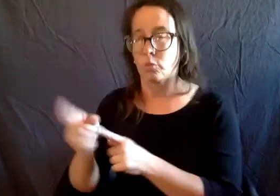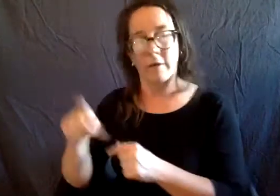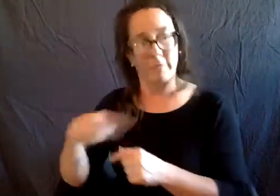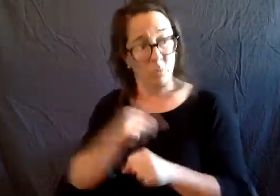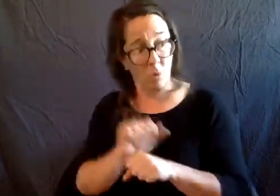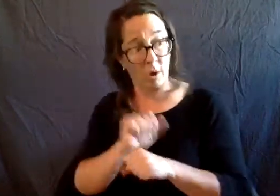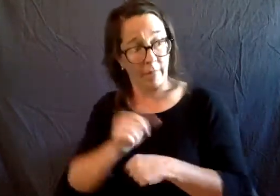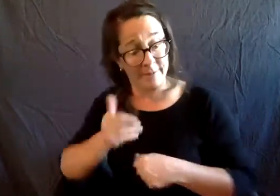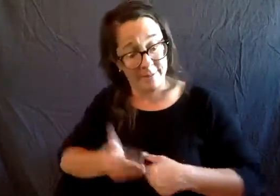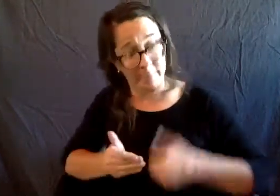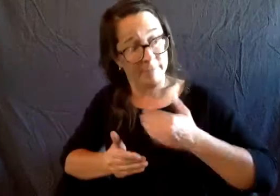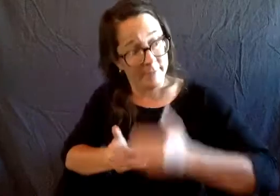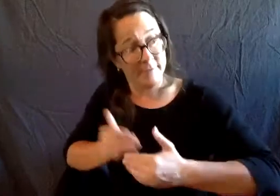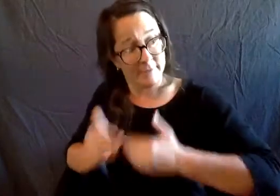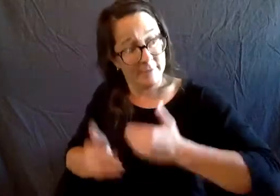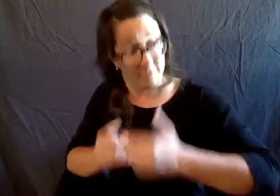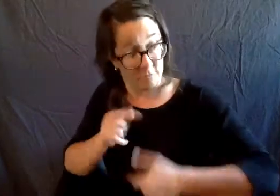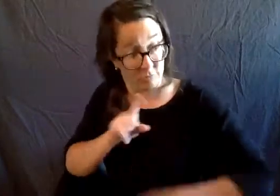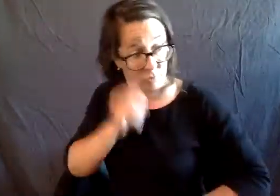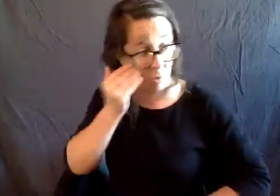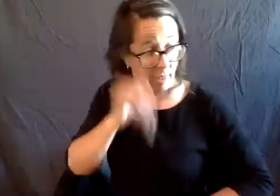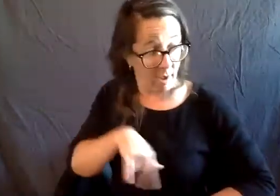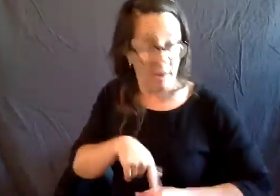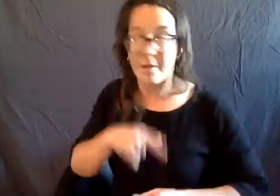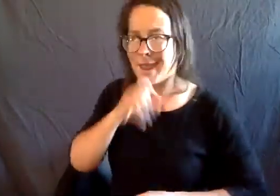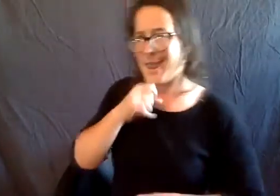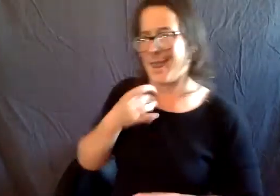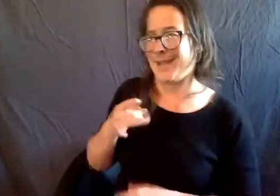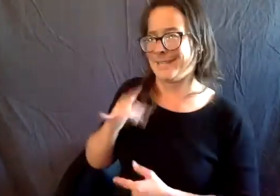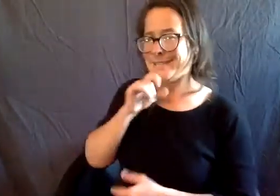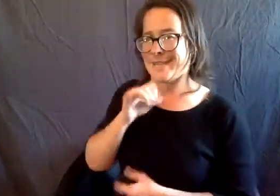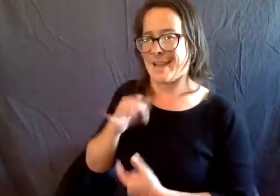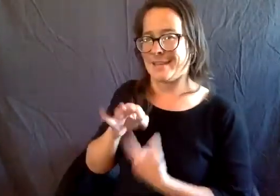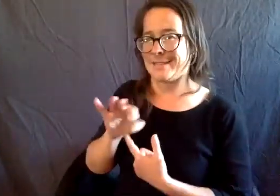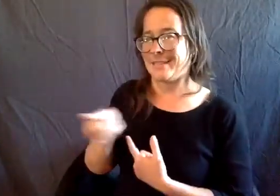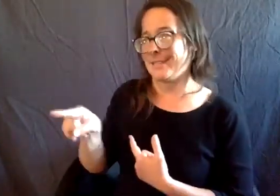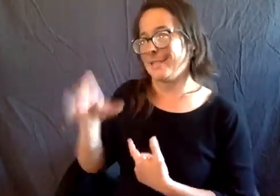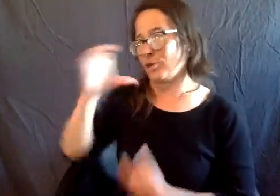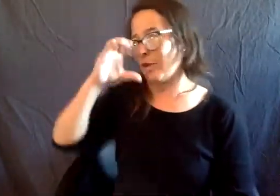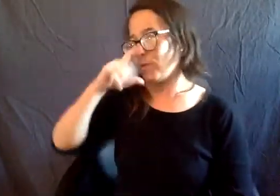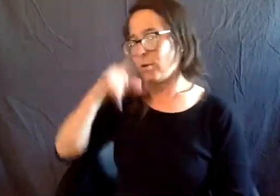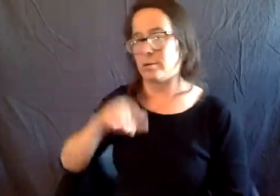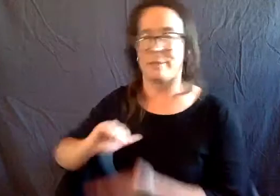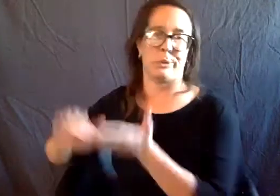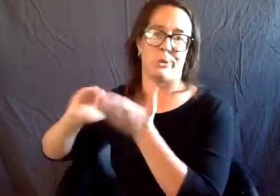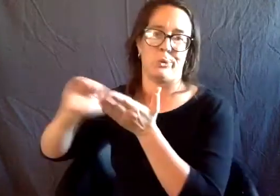Al-Anon and having a sponsor means you got to work steps. And 18, 19-year-old me was looking for excuses for